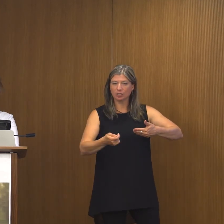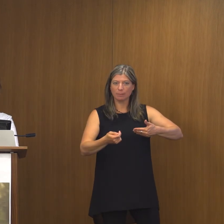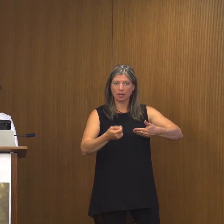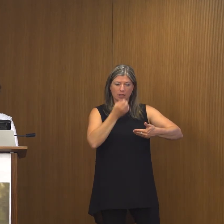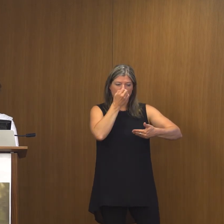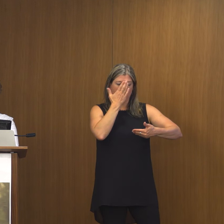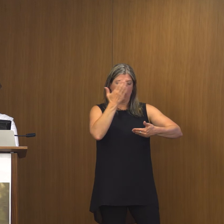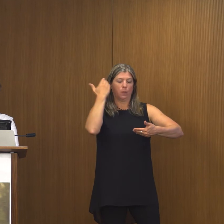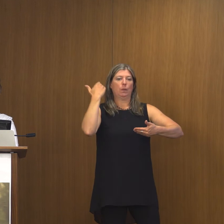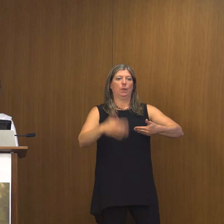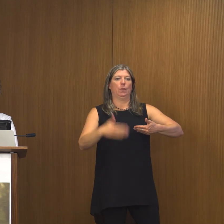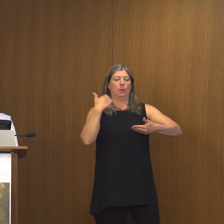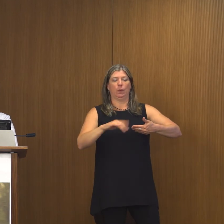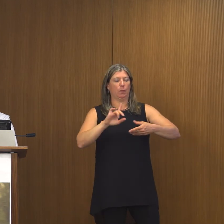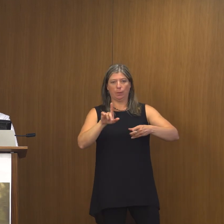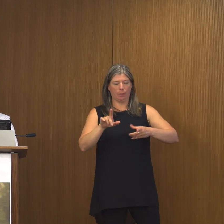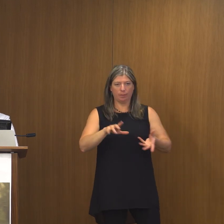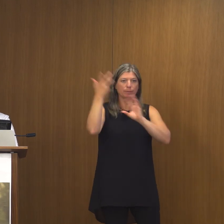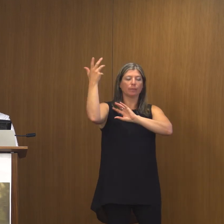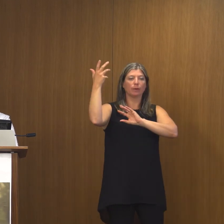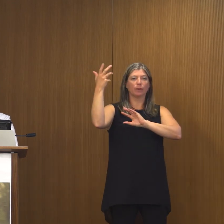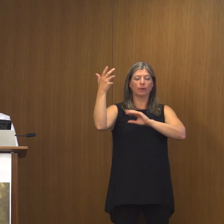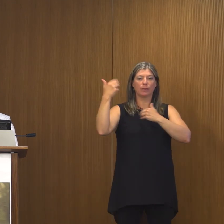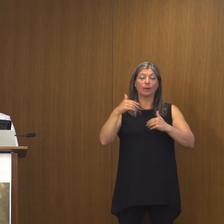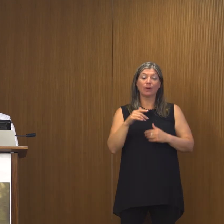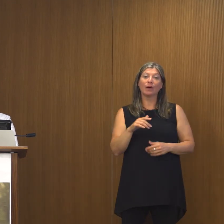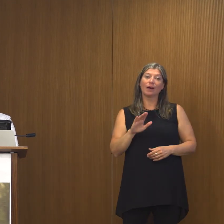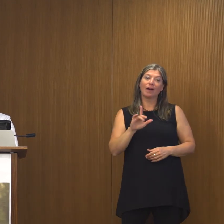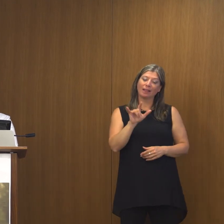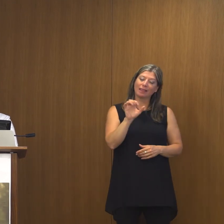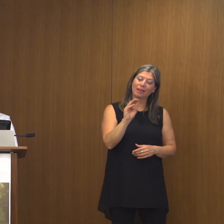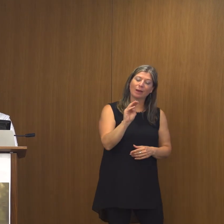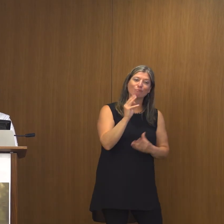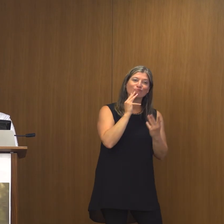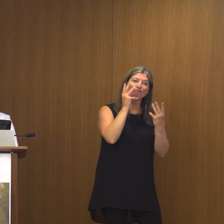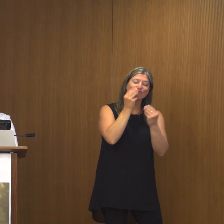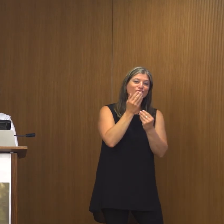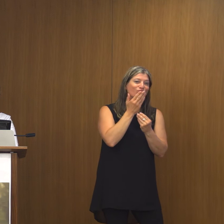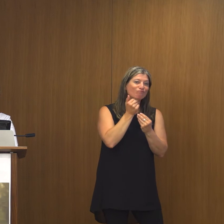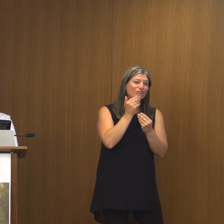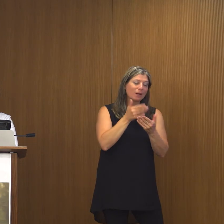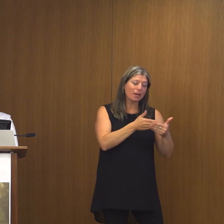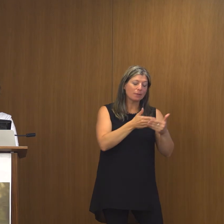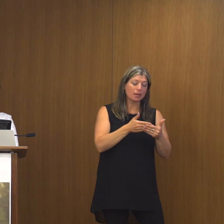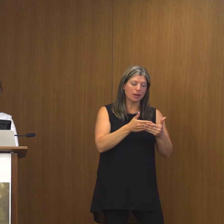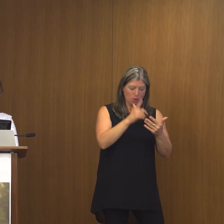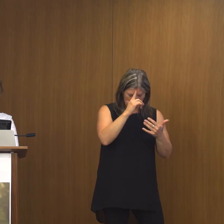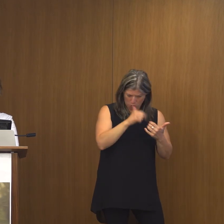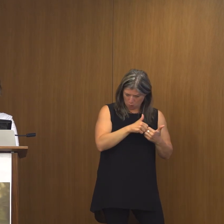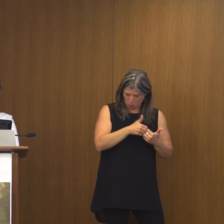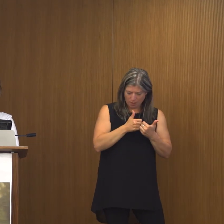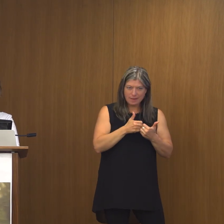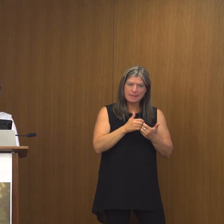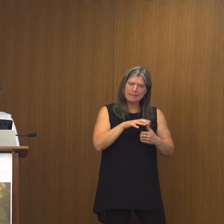how intensely my trajectory had been rerouted. Liam was an adorable baby, but also a challenging one. He was